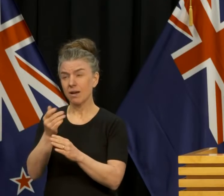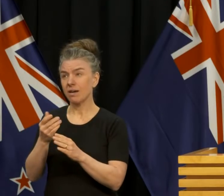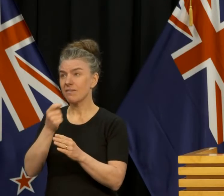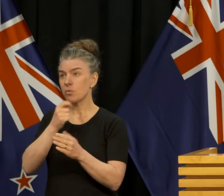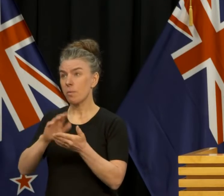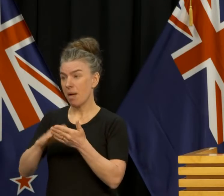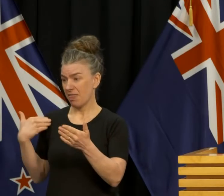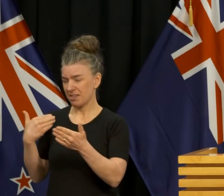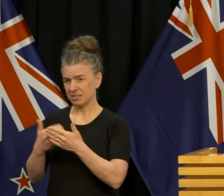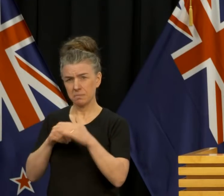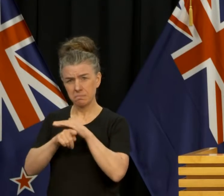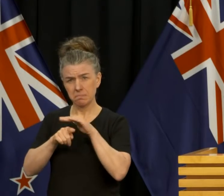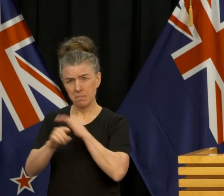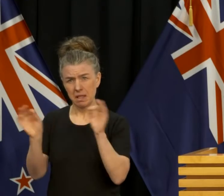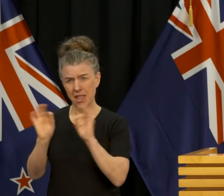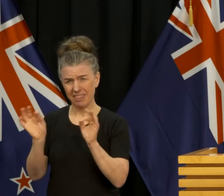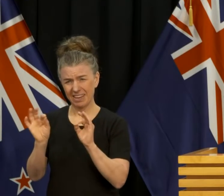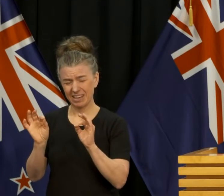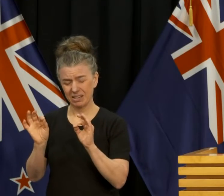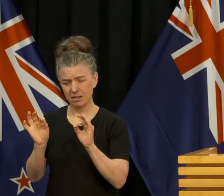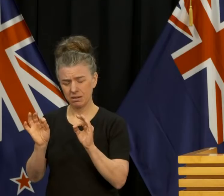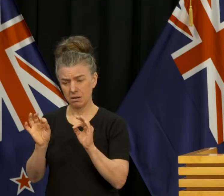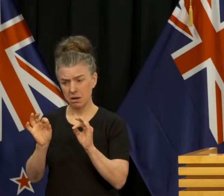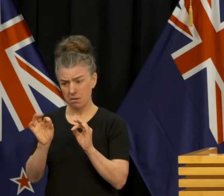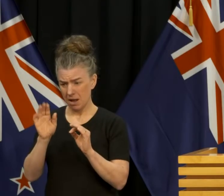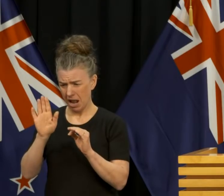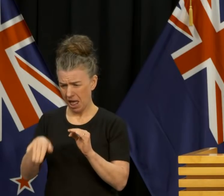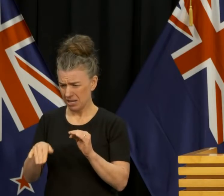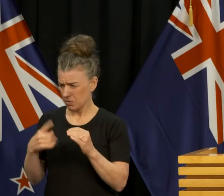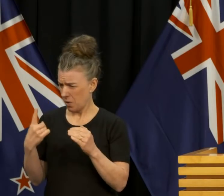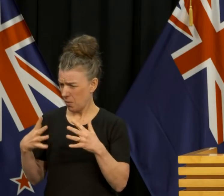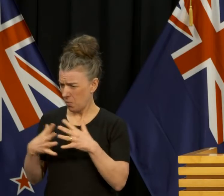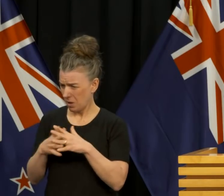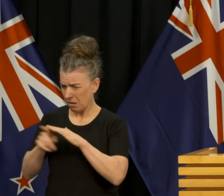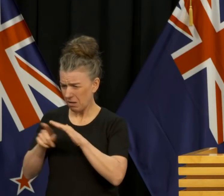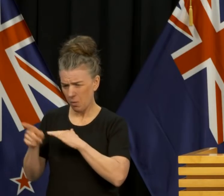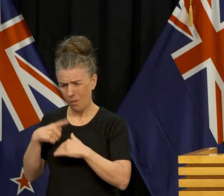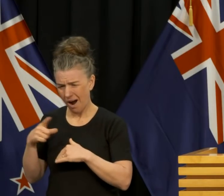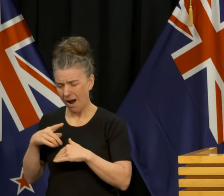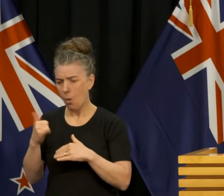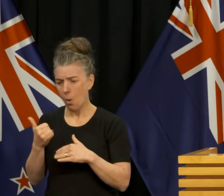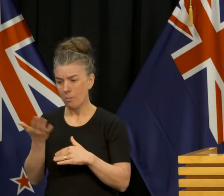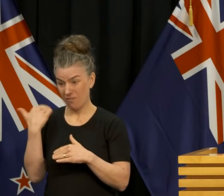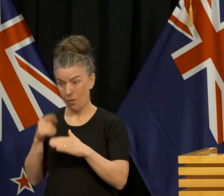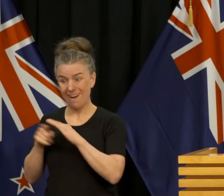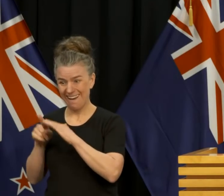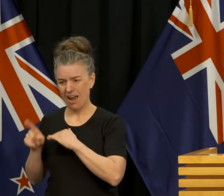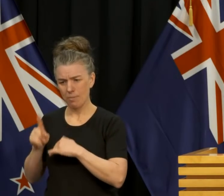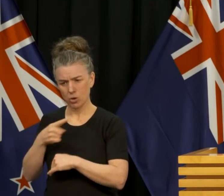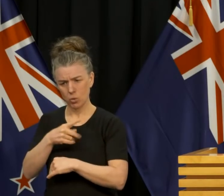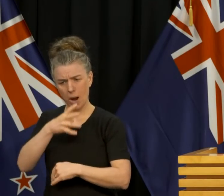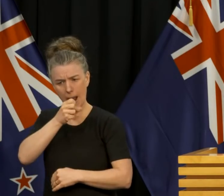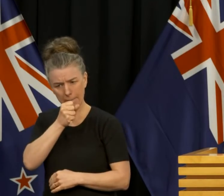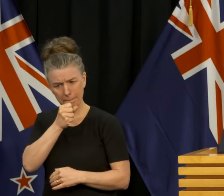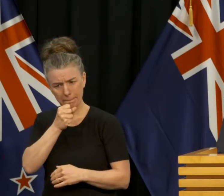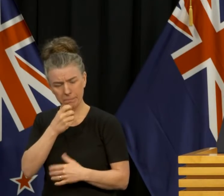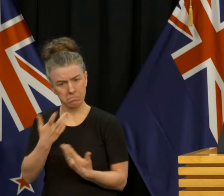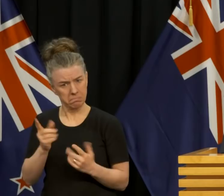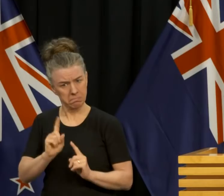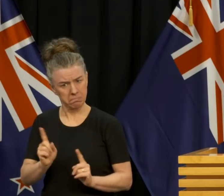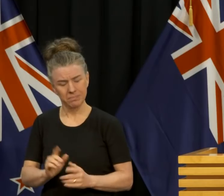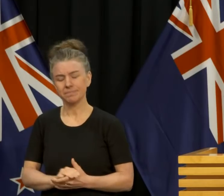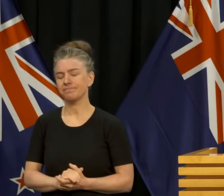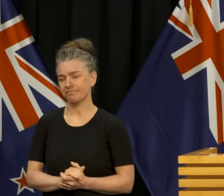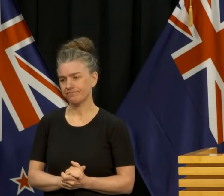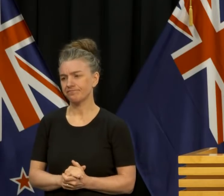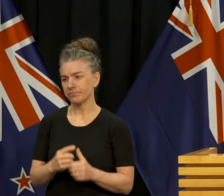days or so, or has it just not been reported that there's been escapes before? Look, one of the issues is that my understanding is the